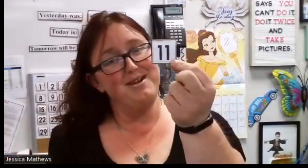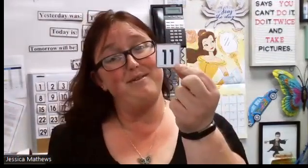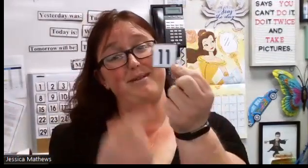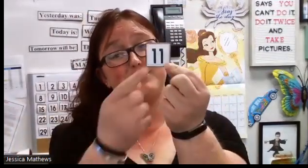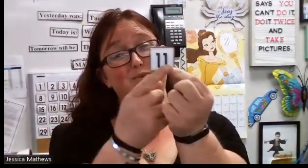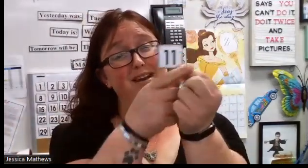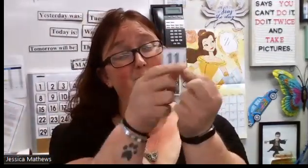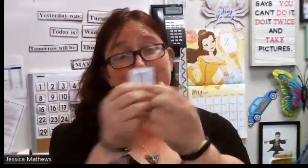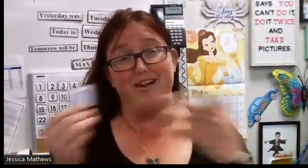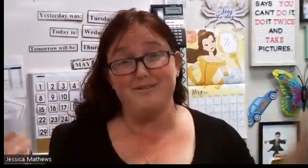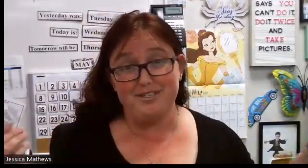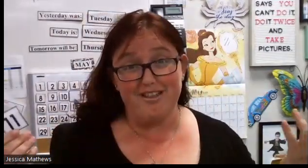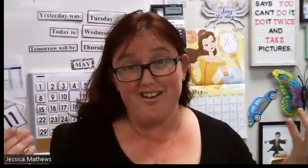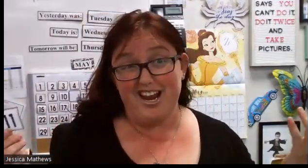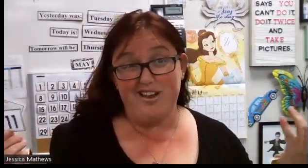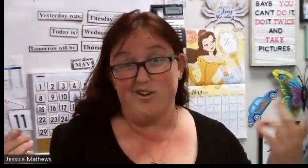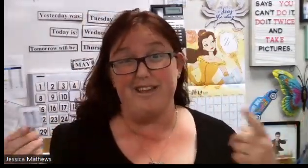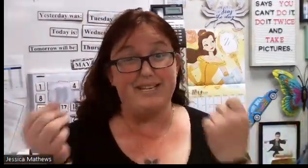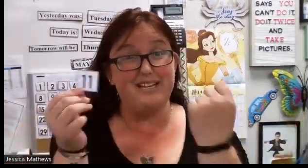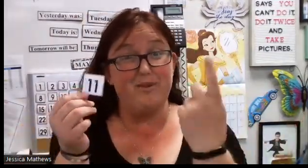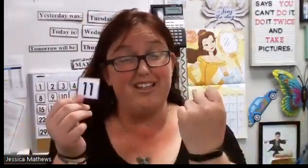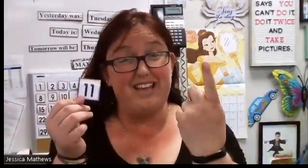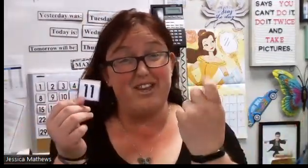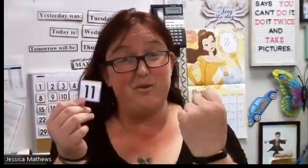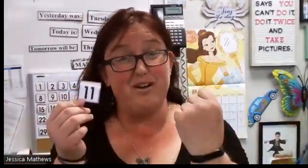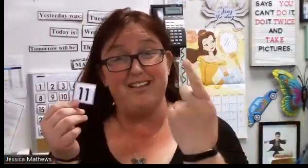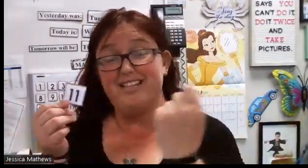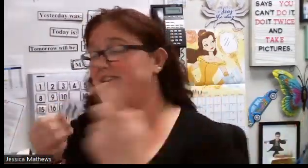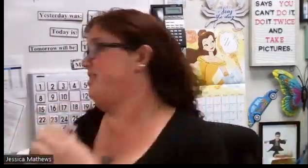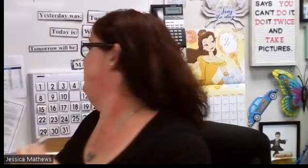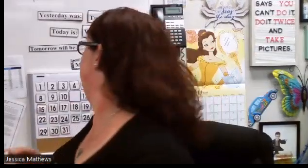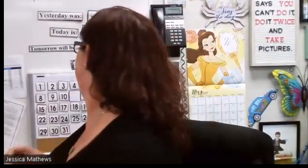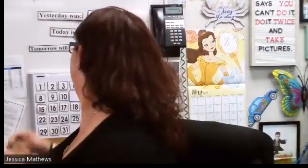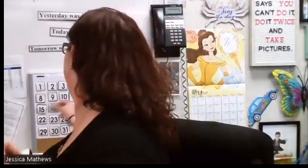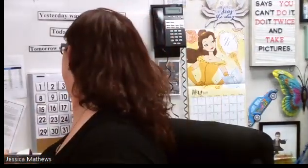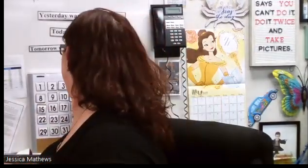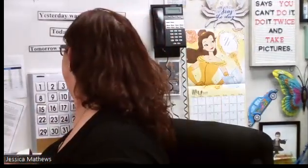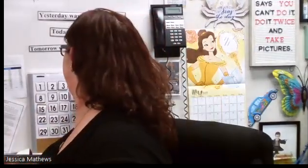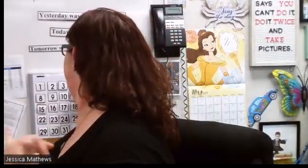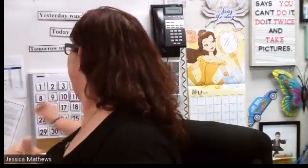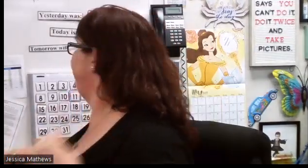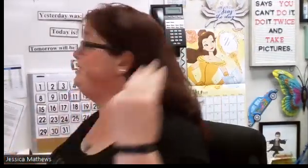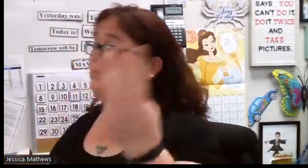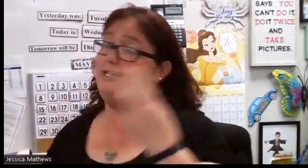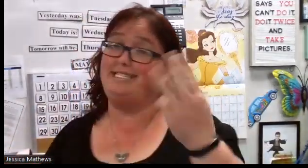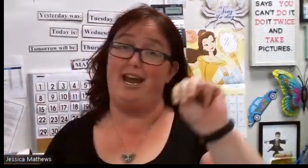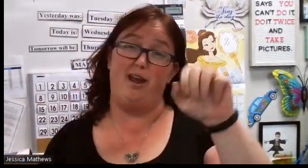The numbers 1 and 1 are next to each other in any order that makes the number 11 or 11th. So today is Wednesday,